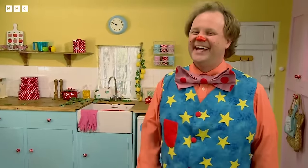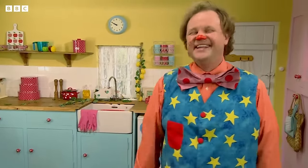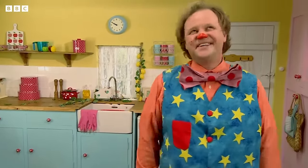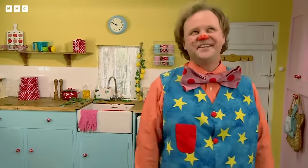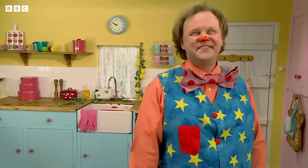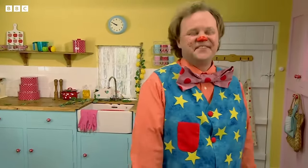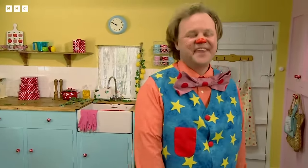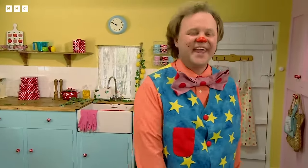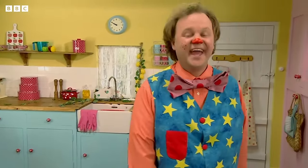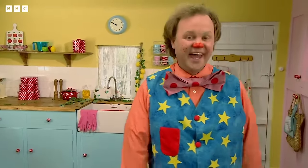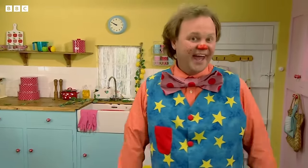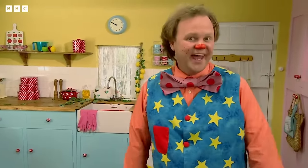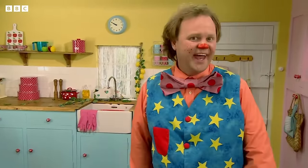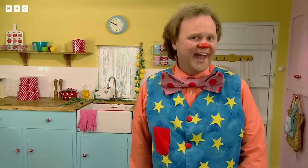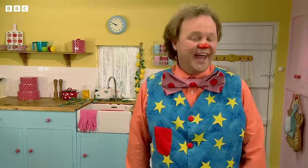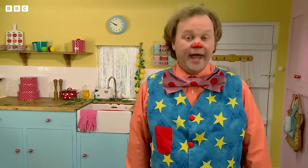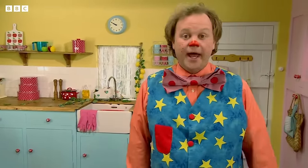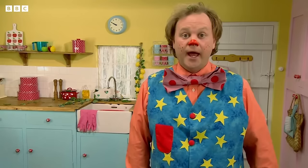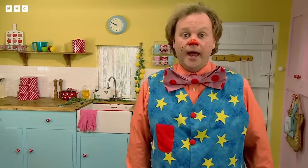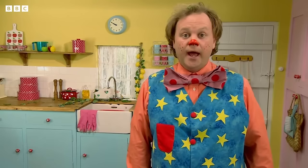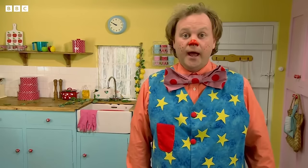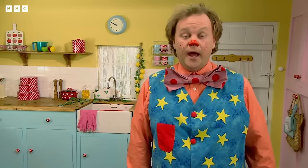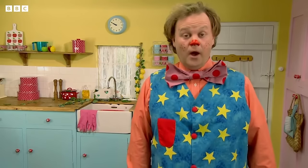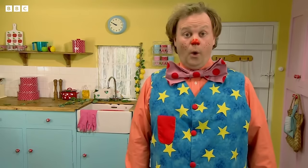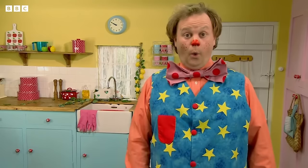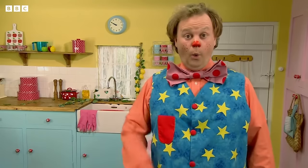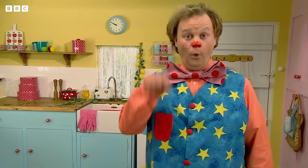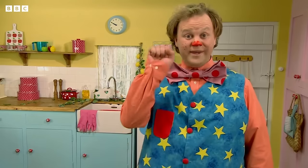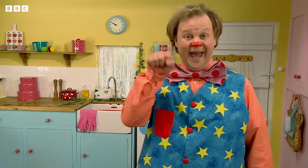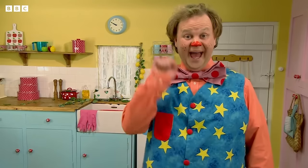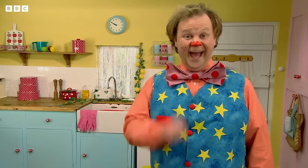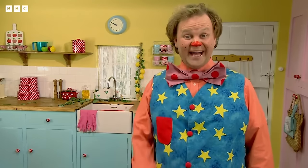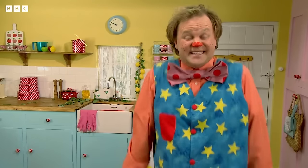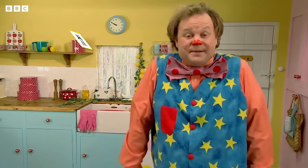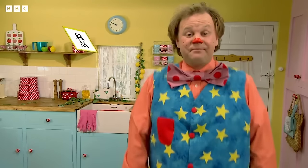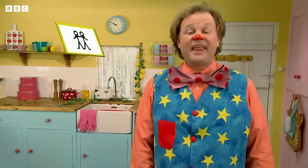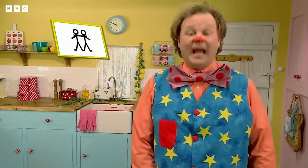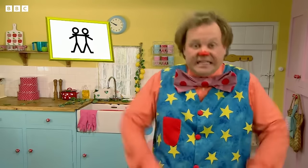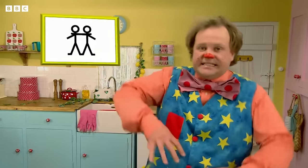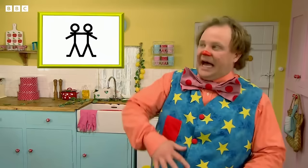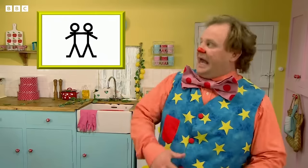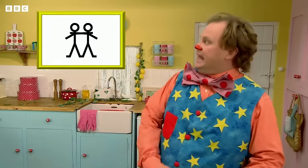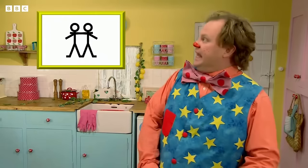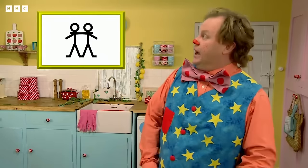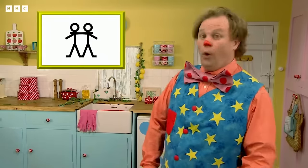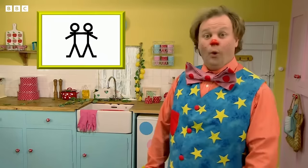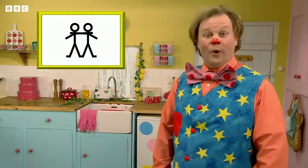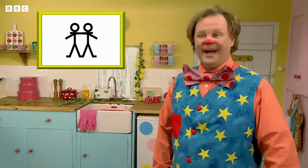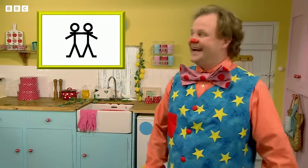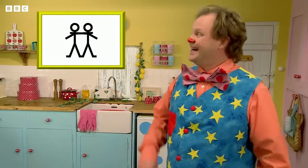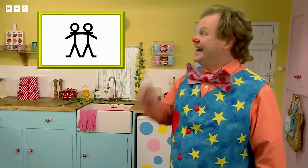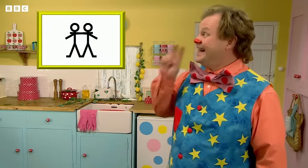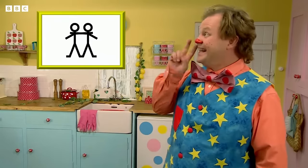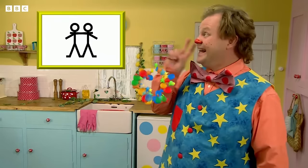Yes. Can you show us the sign for friends, please? Oh, yes. Yay. Oh,